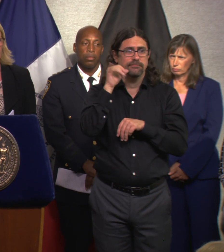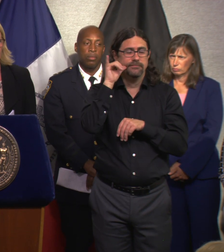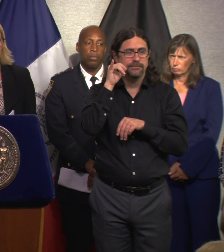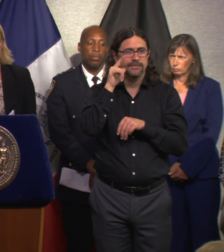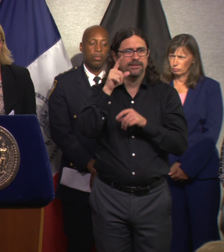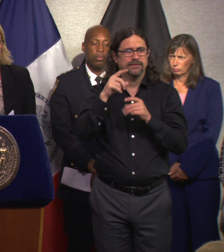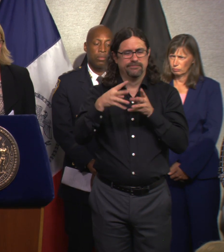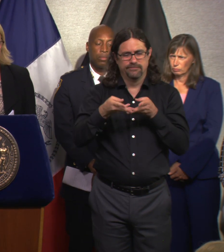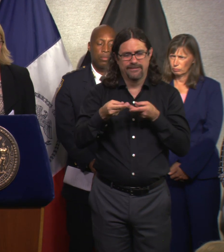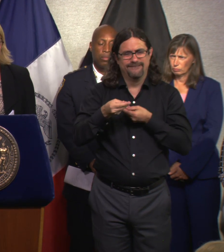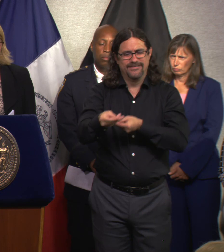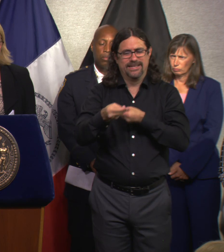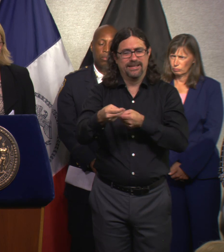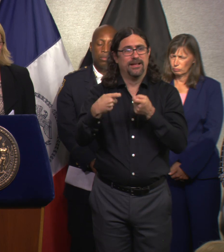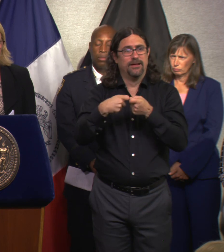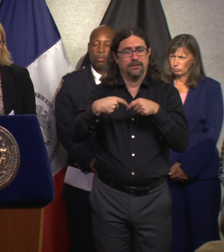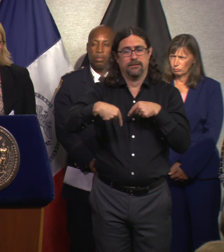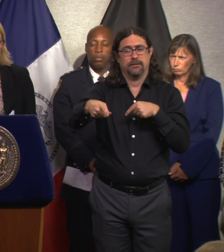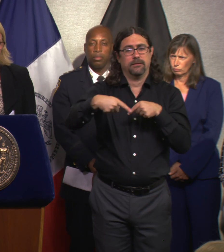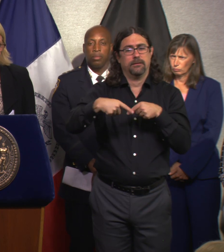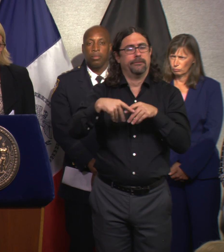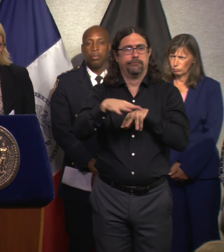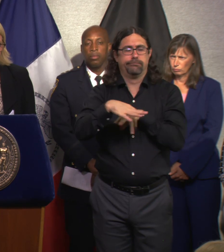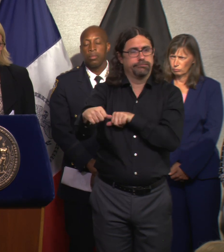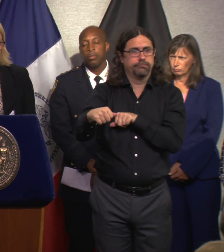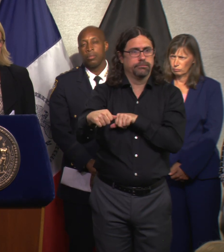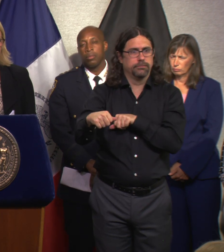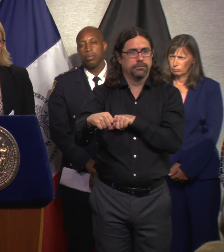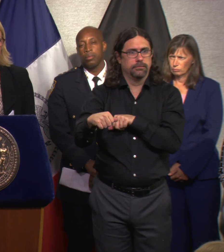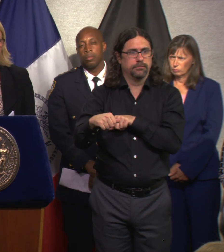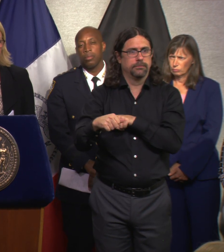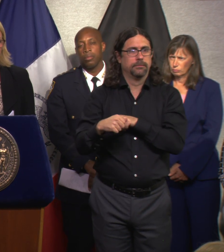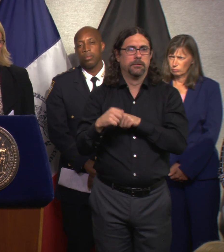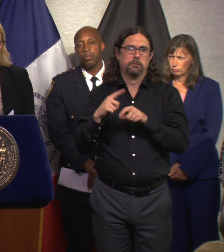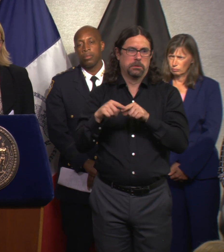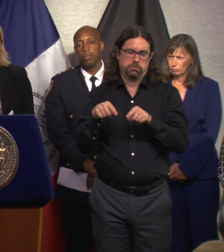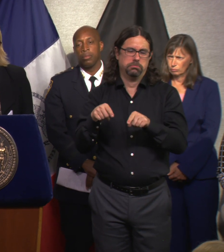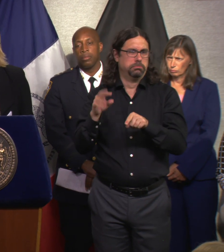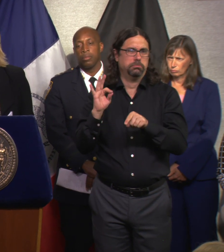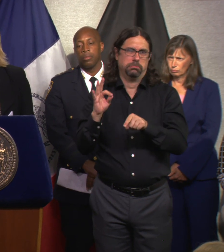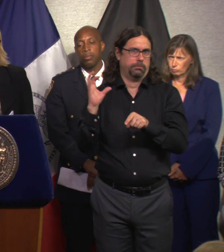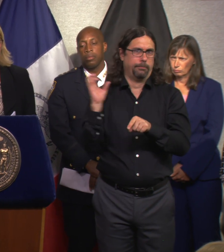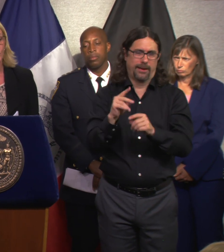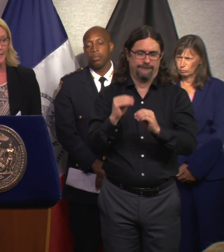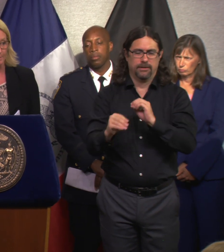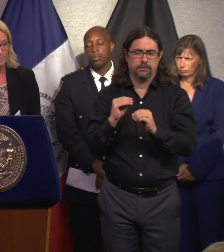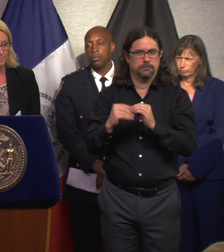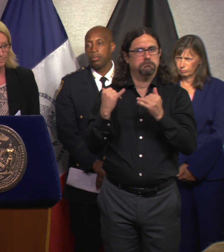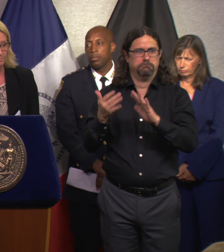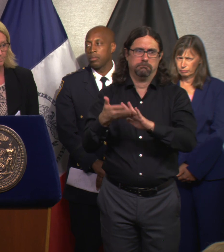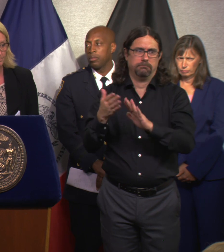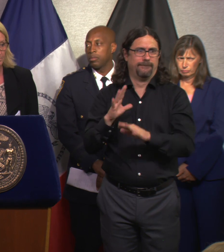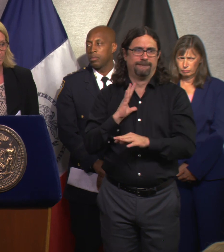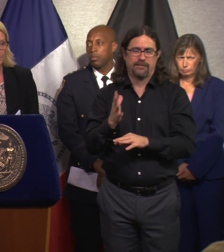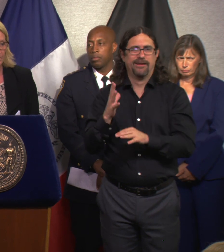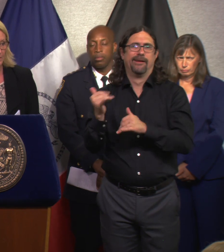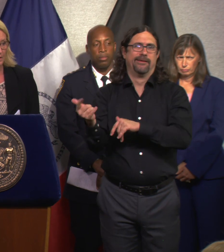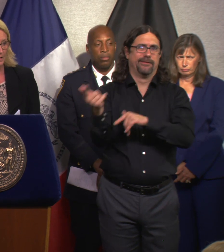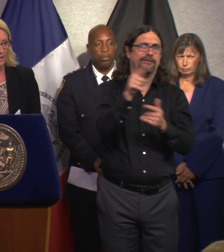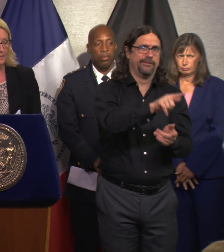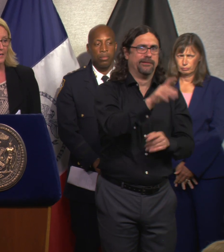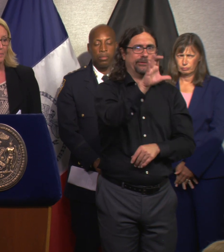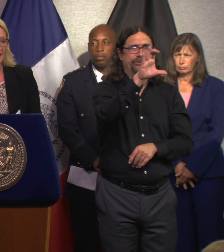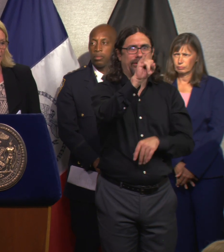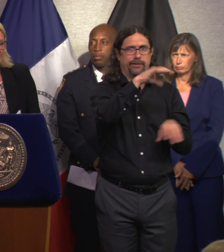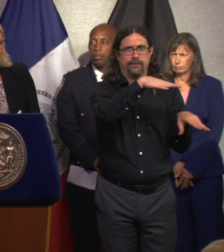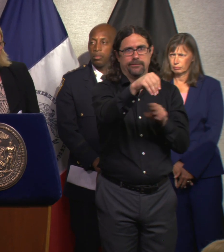happening. We are sending responders there as well to work with Con Ed, and they expect an estimated time of repair of 2 p.m. And what's the number? Affecting Coney